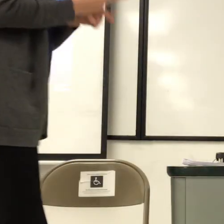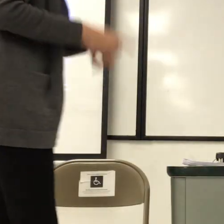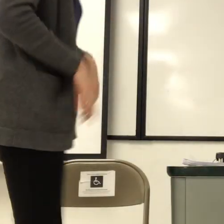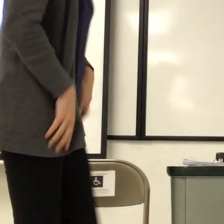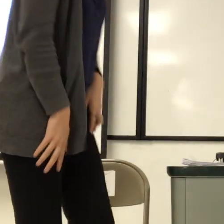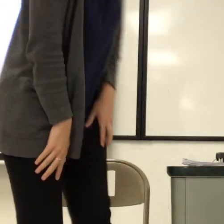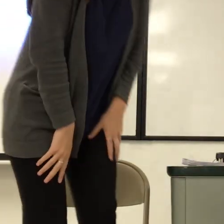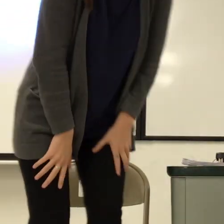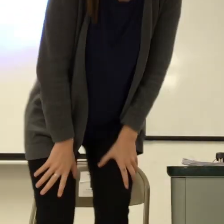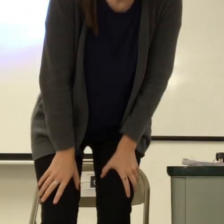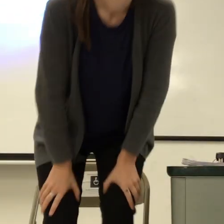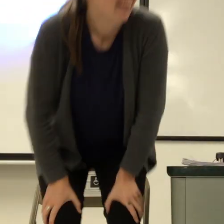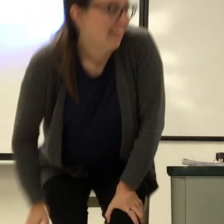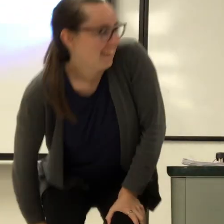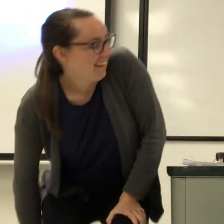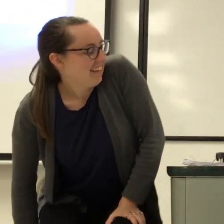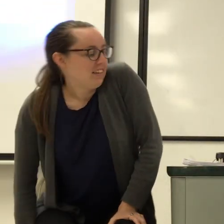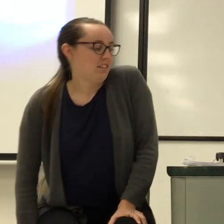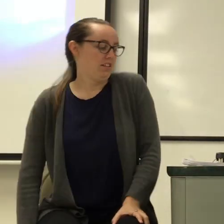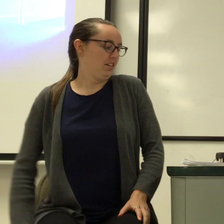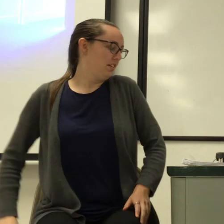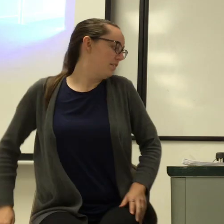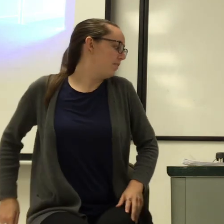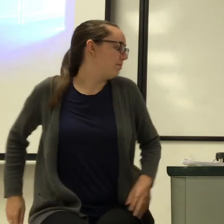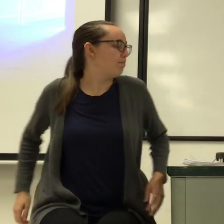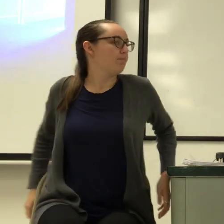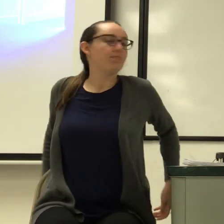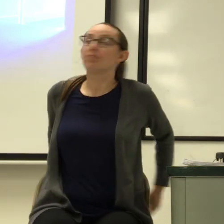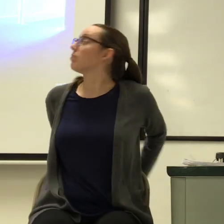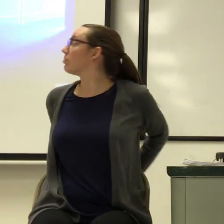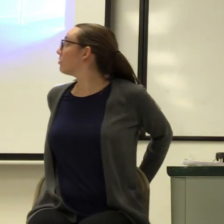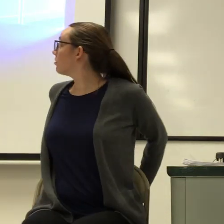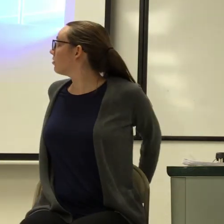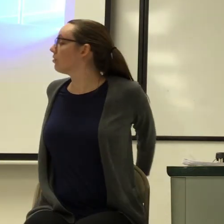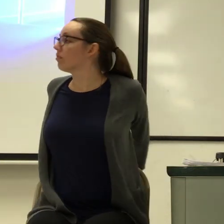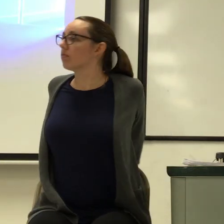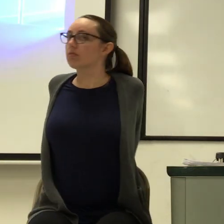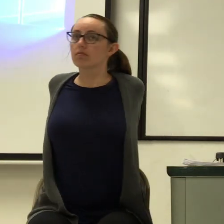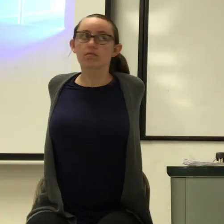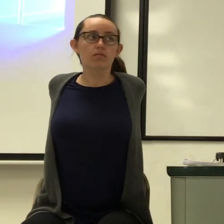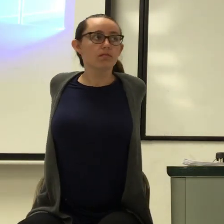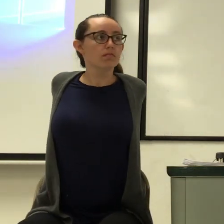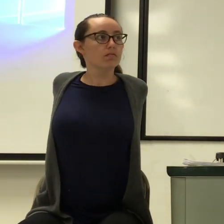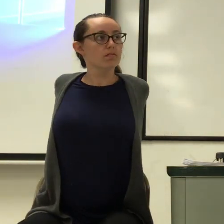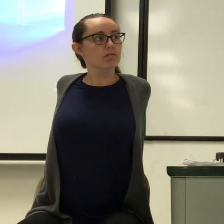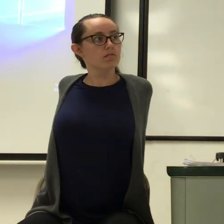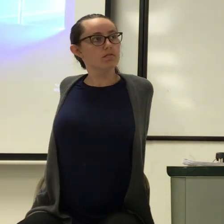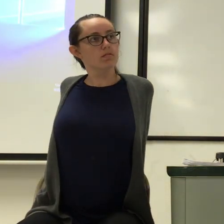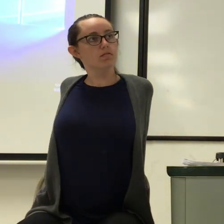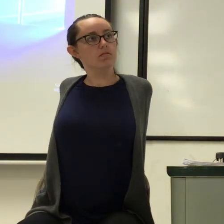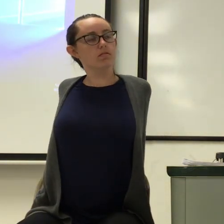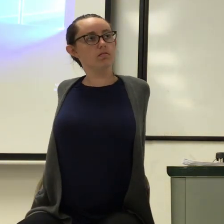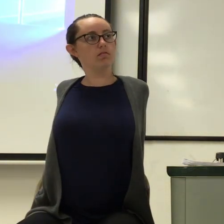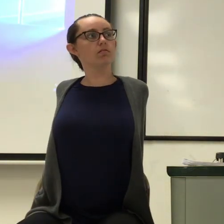Yeah, I put mine on the calendar. My calendar at home. I remember to make